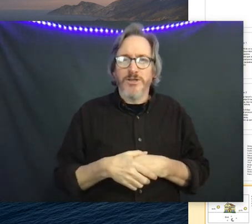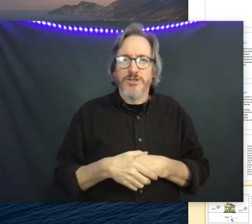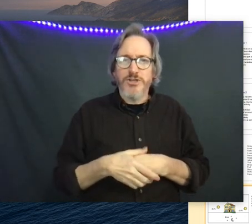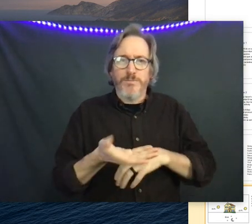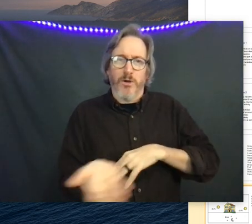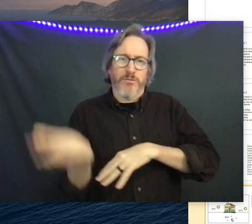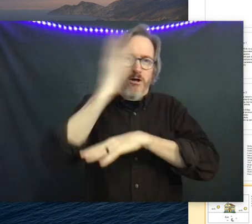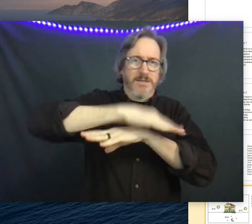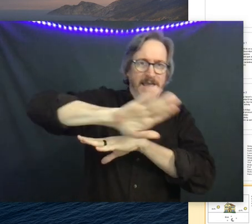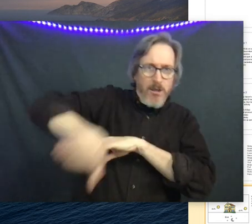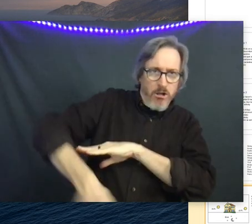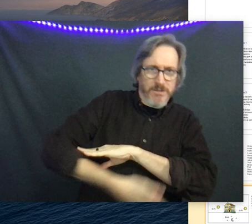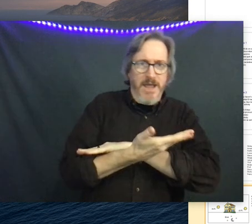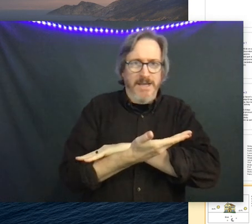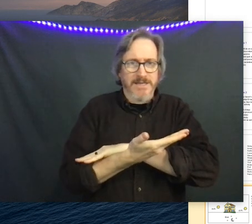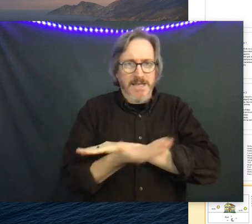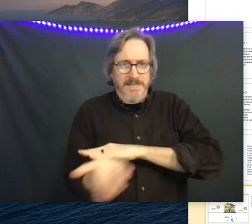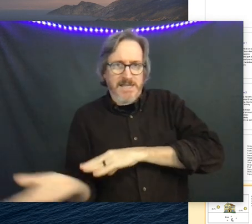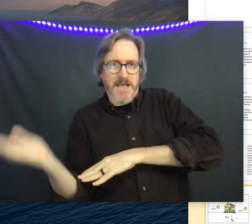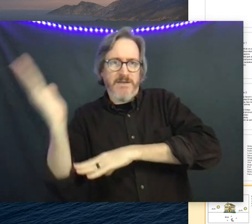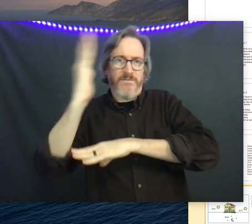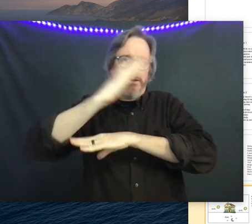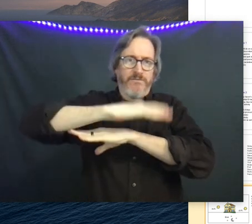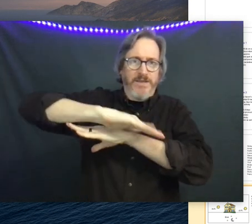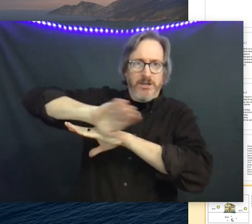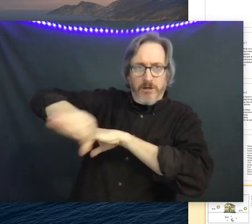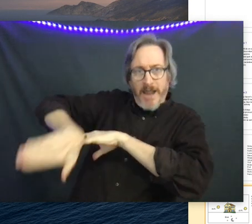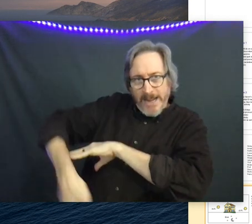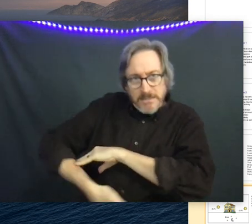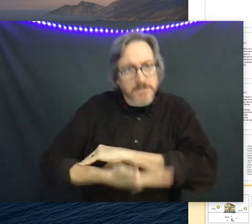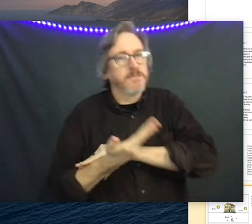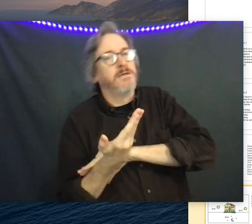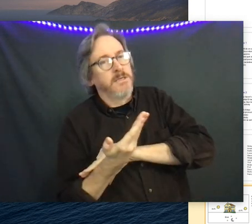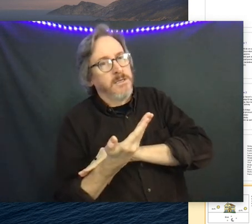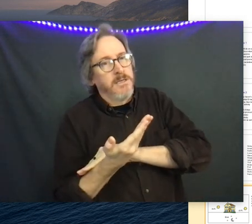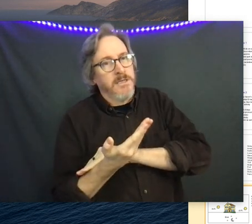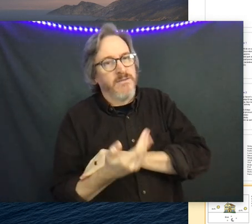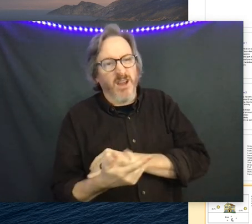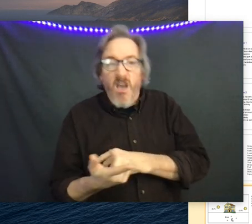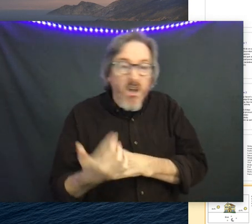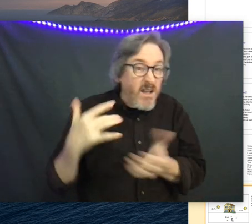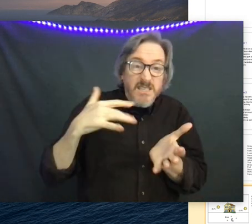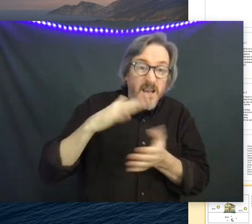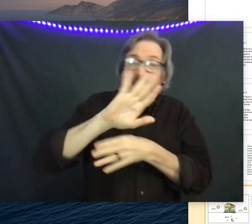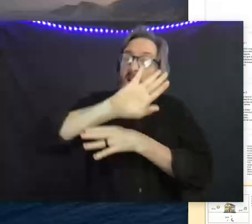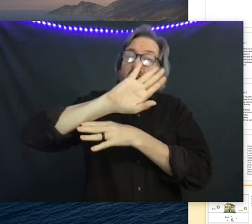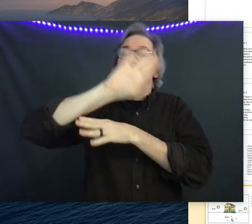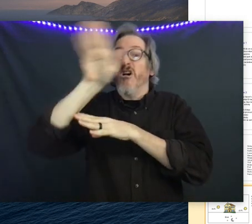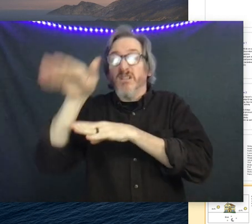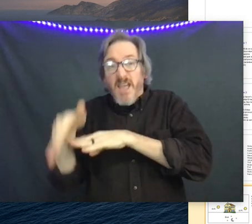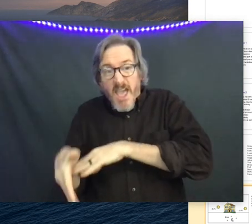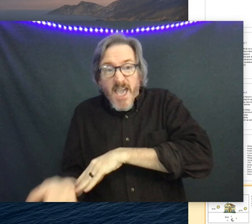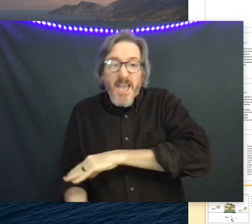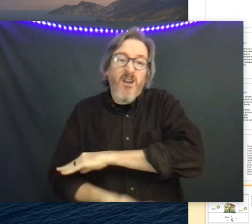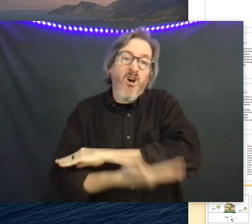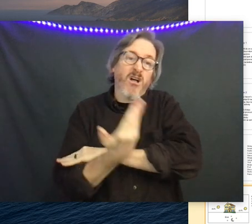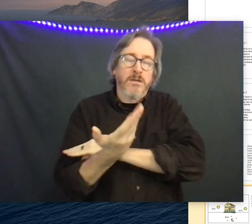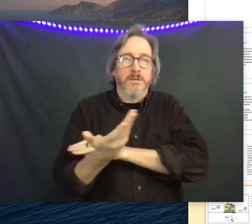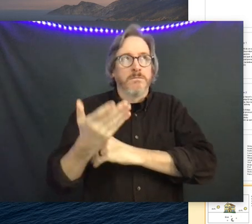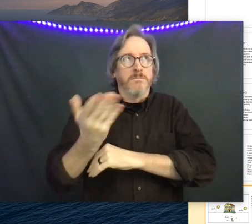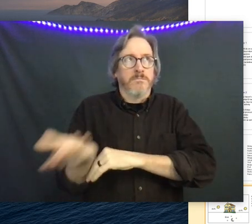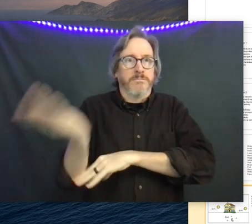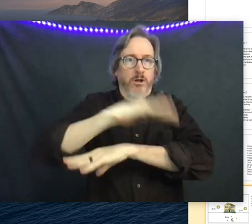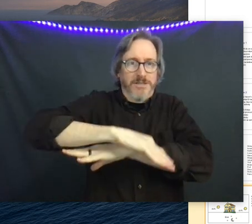And you can do both all day, all night. It's kind of a figure 8. If you're like, oh, I studied all day,